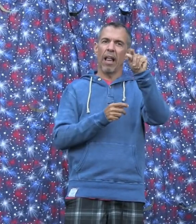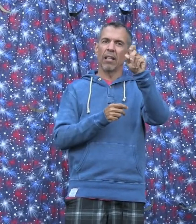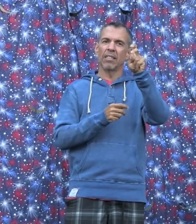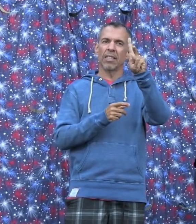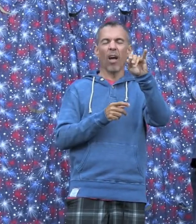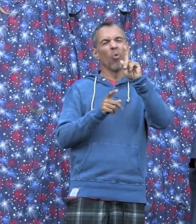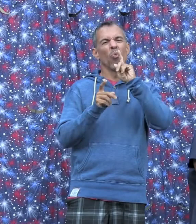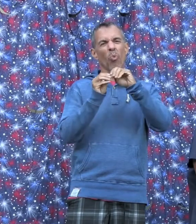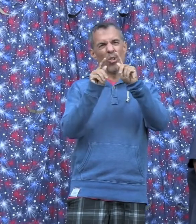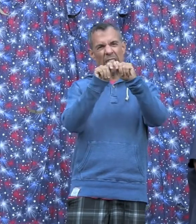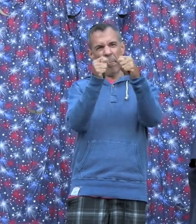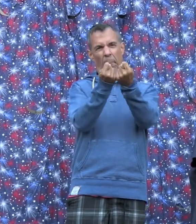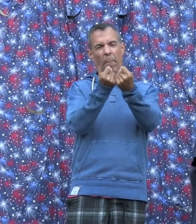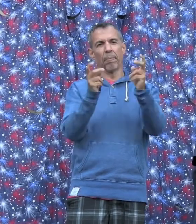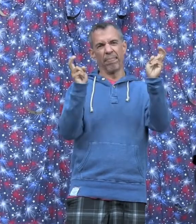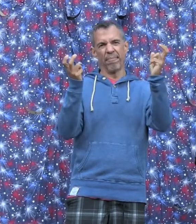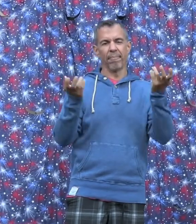team.